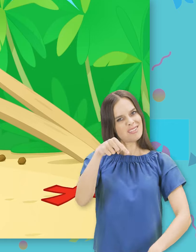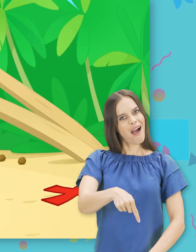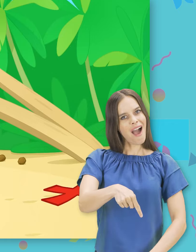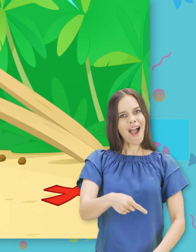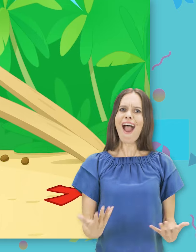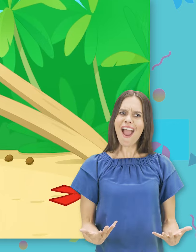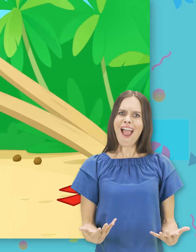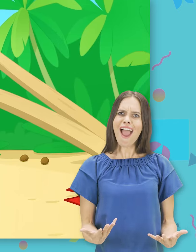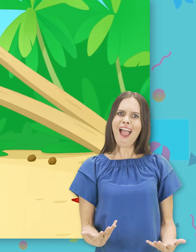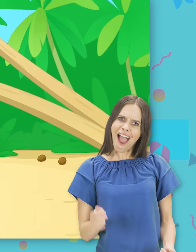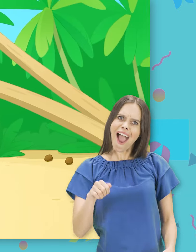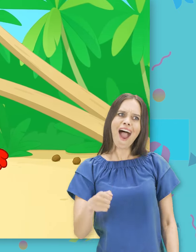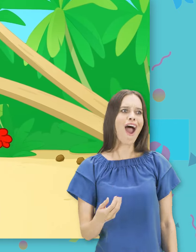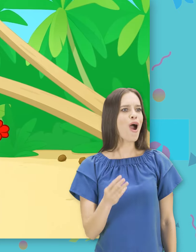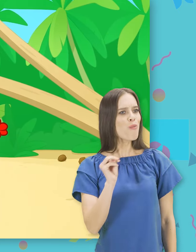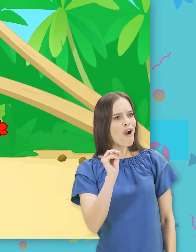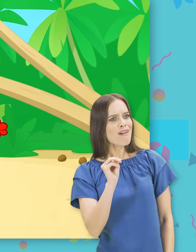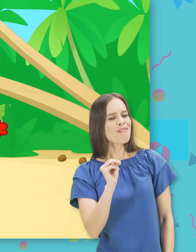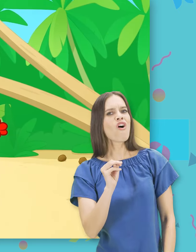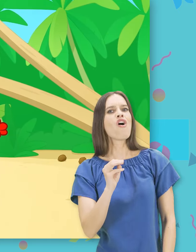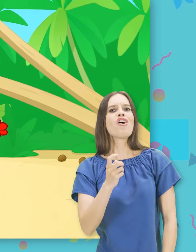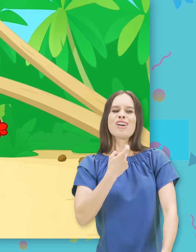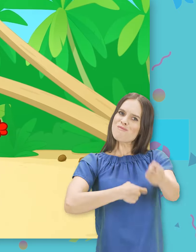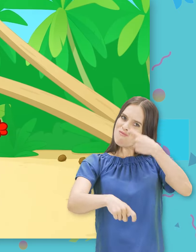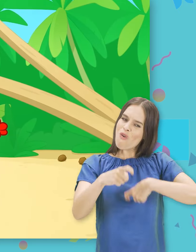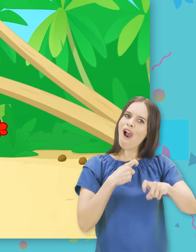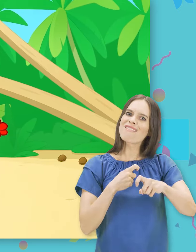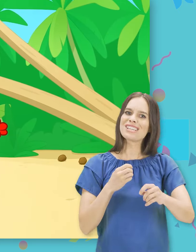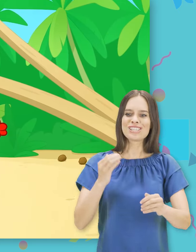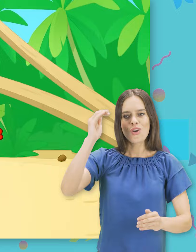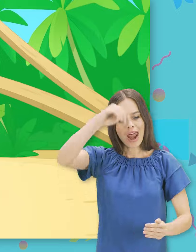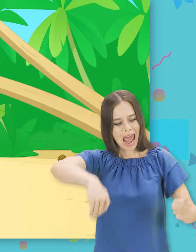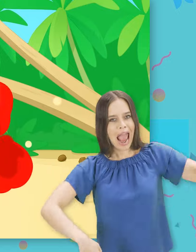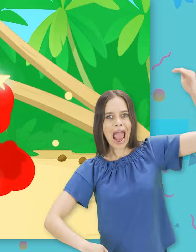robot. Morphle, morph into an excavator.